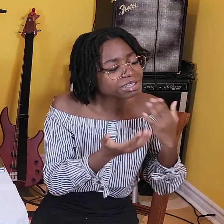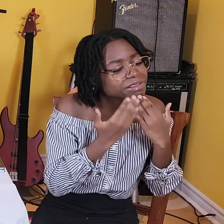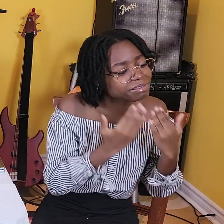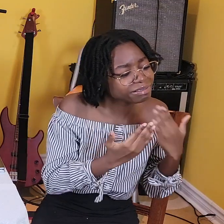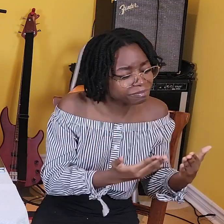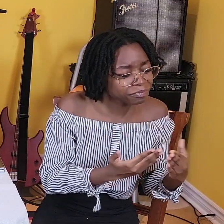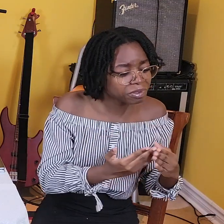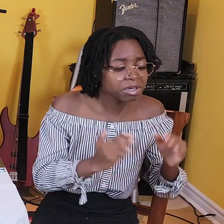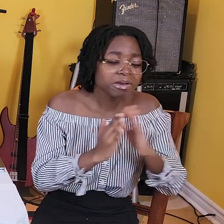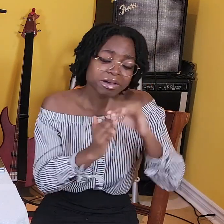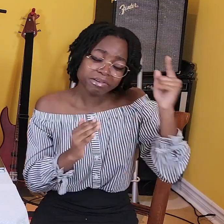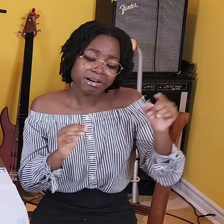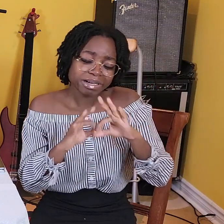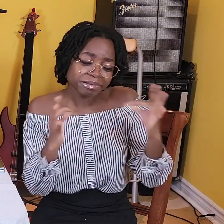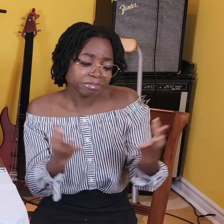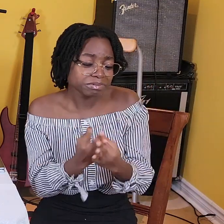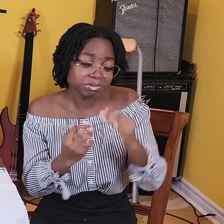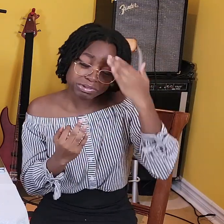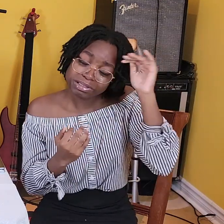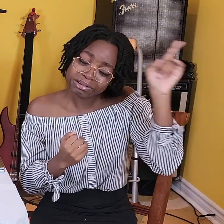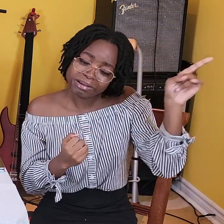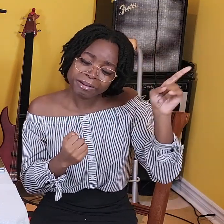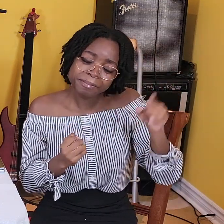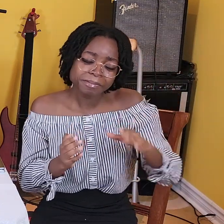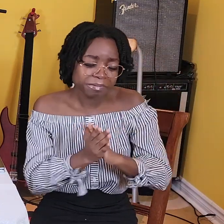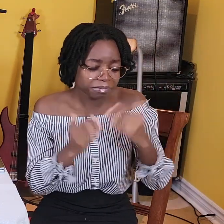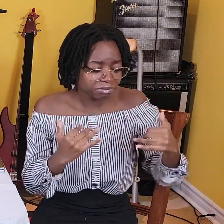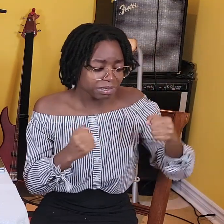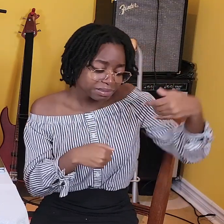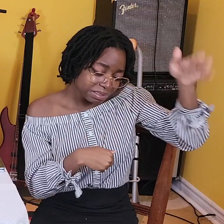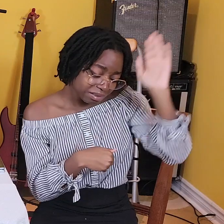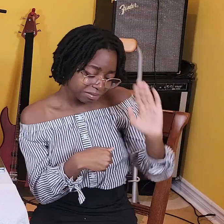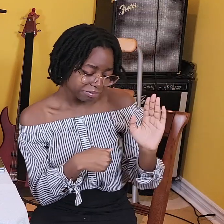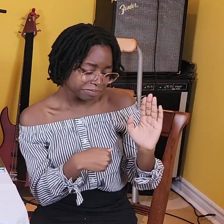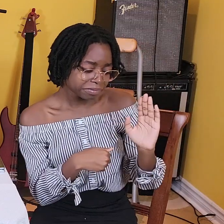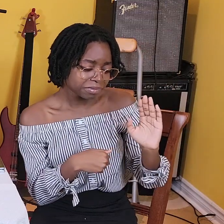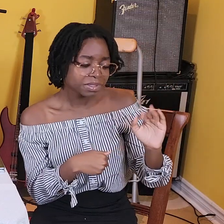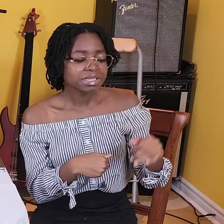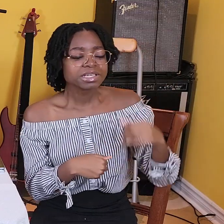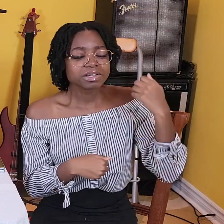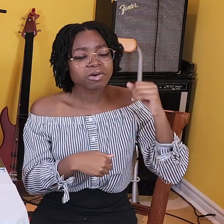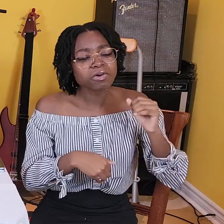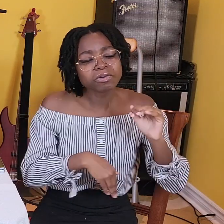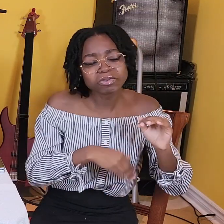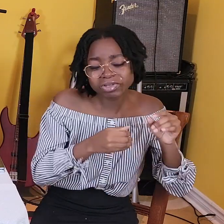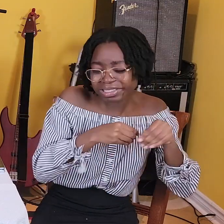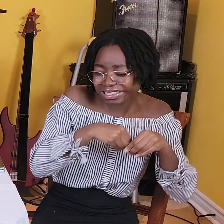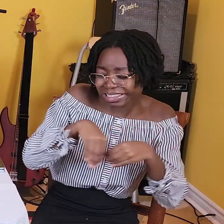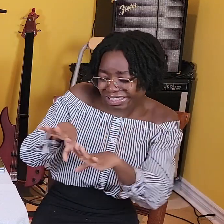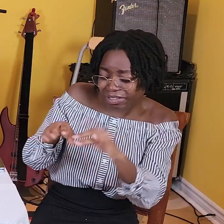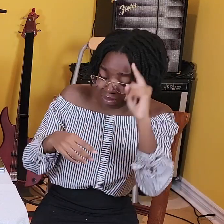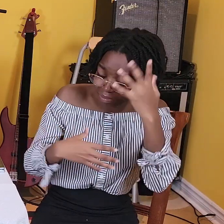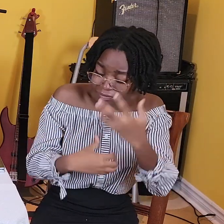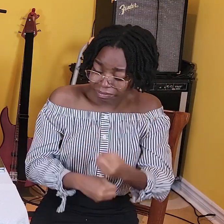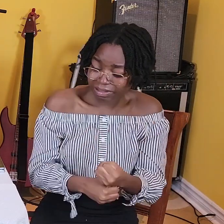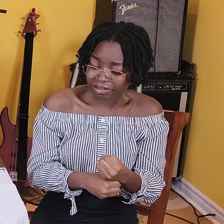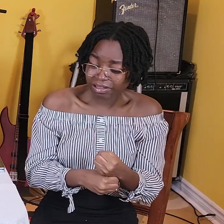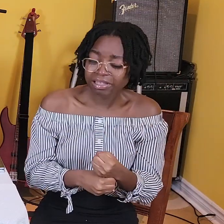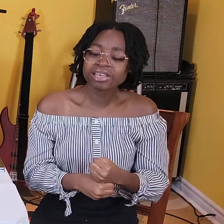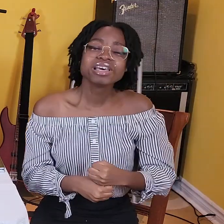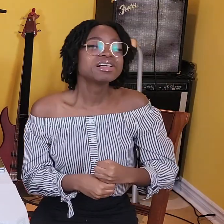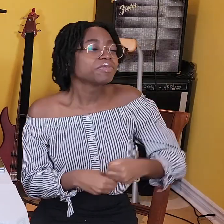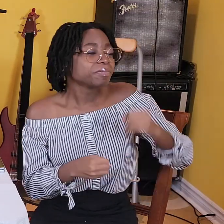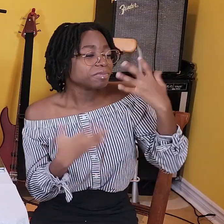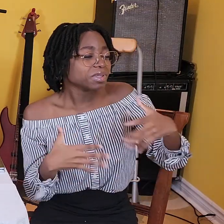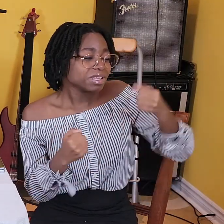ones who do not know you. We pray, mighty God, for those who are walked away from the faith. Mighty God, we're asking that you reach